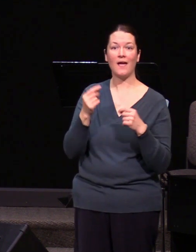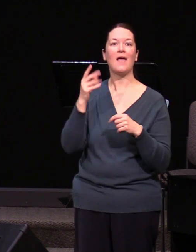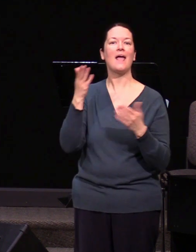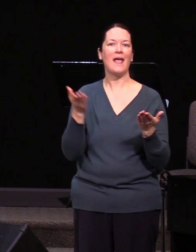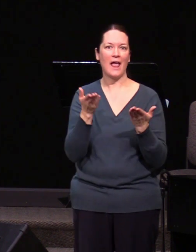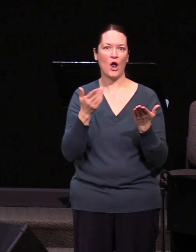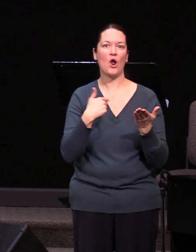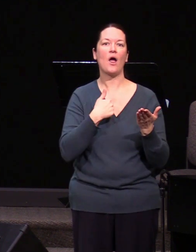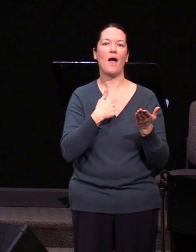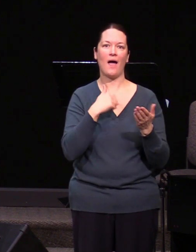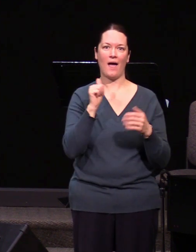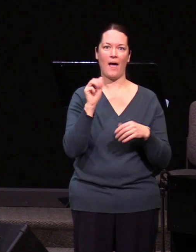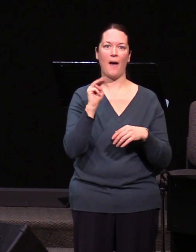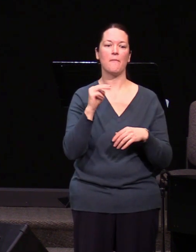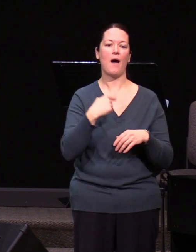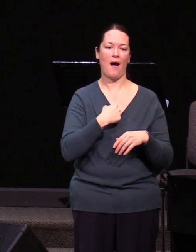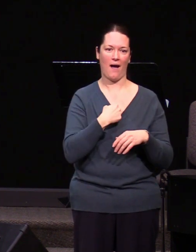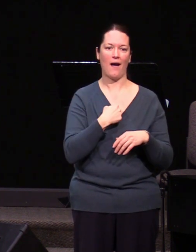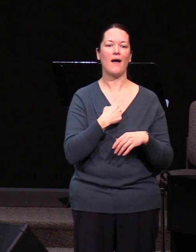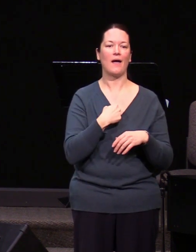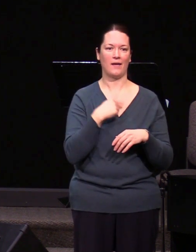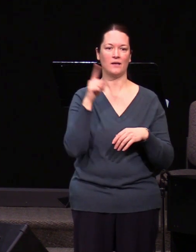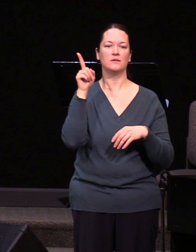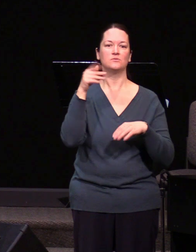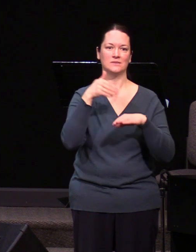"Here am I, send me."